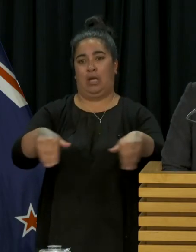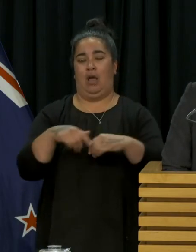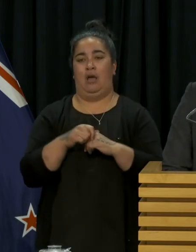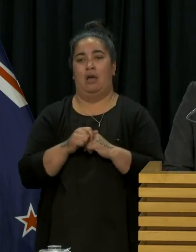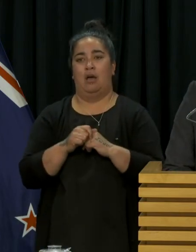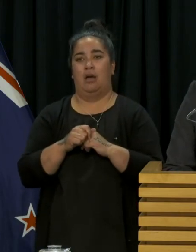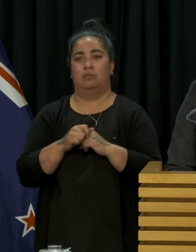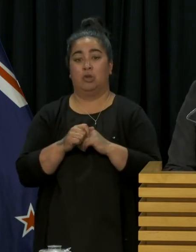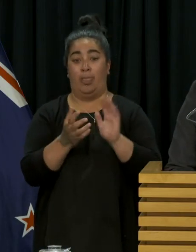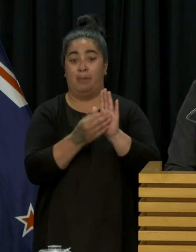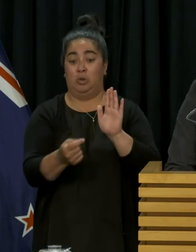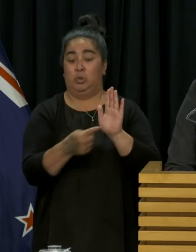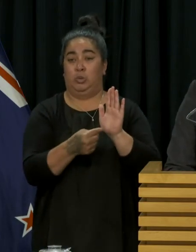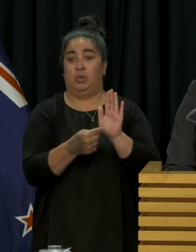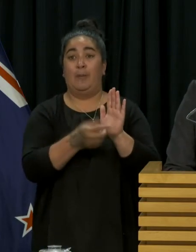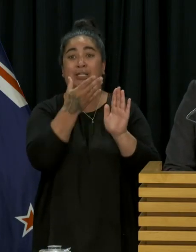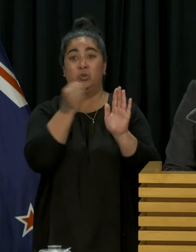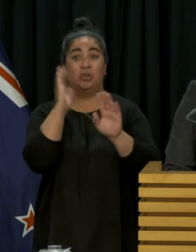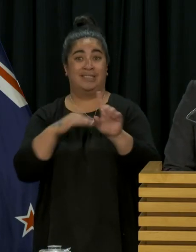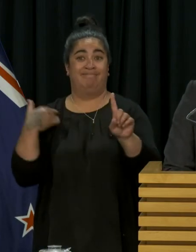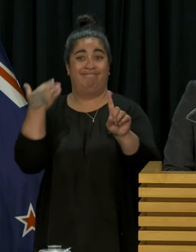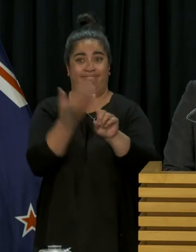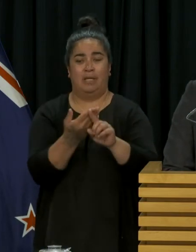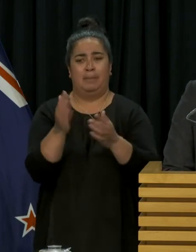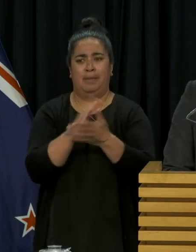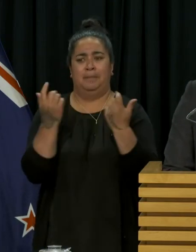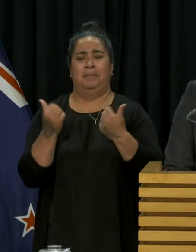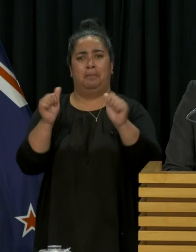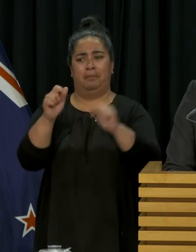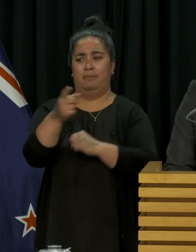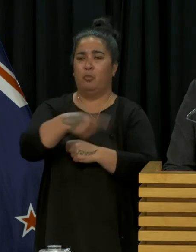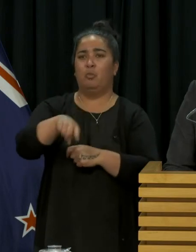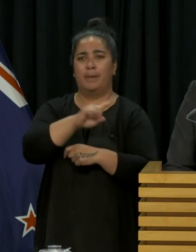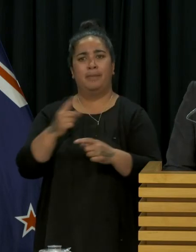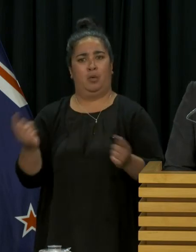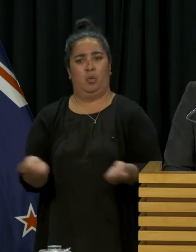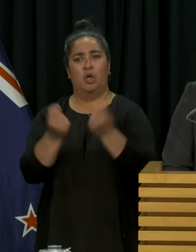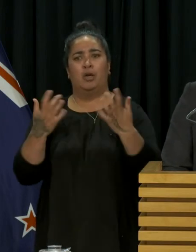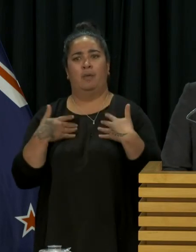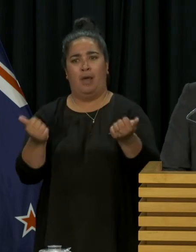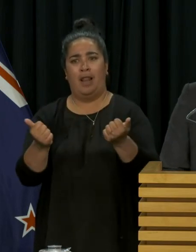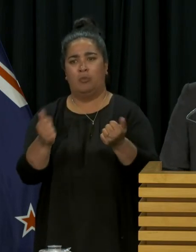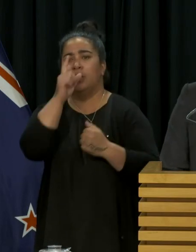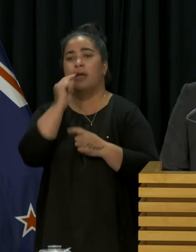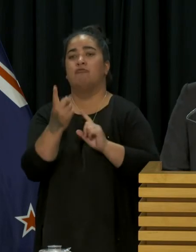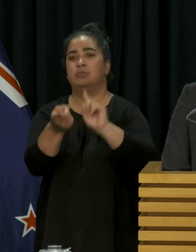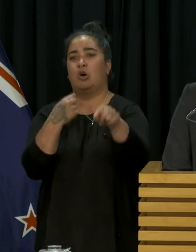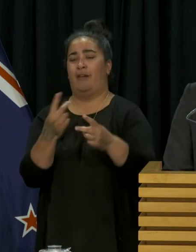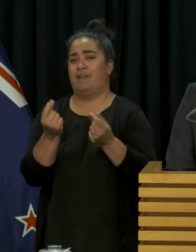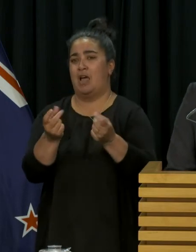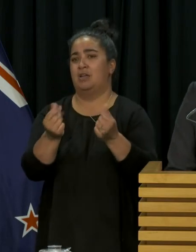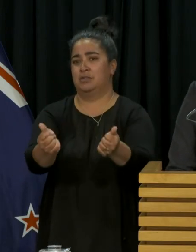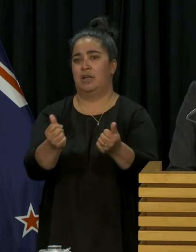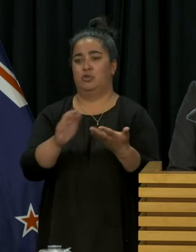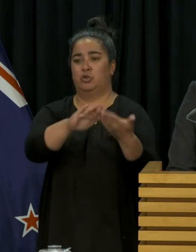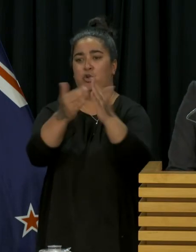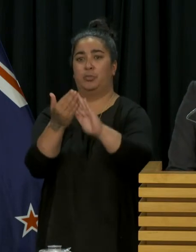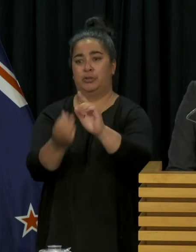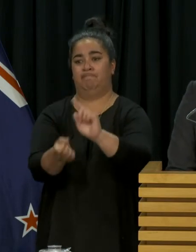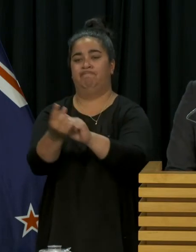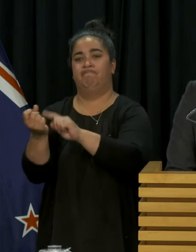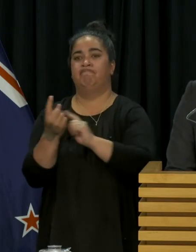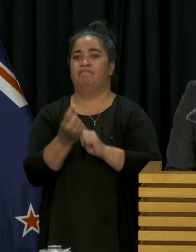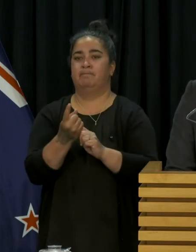us that we're at the stage where the tools that we have available to us mean we're better able to respond to community cases with